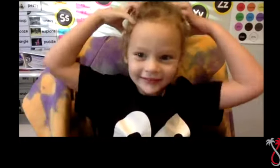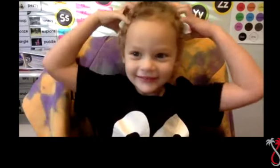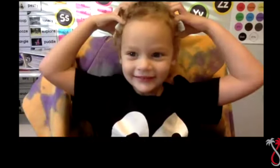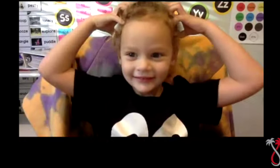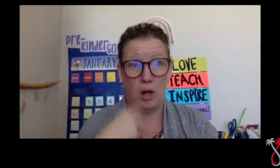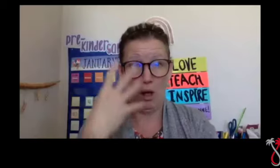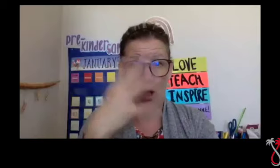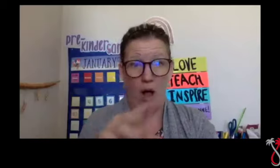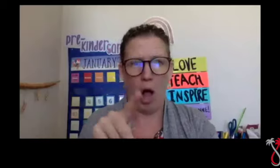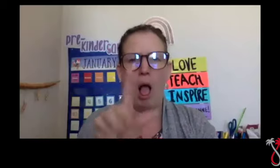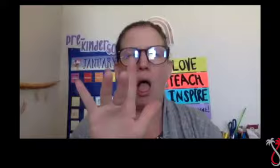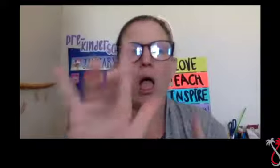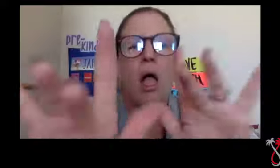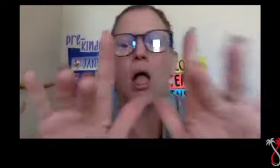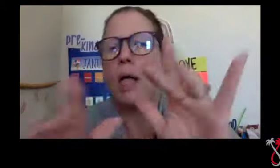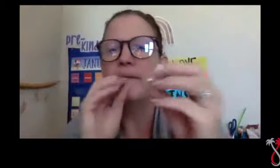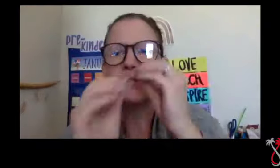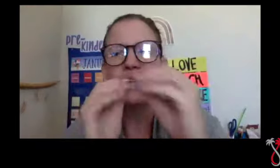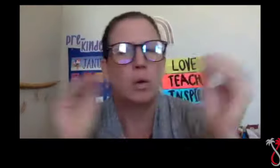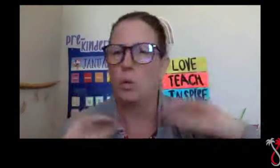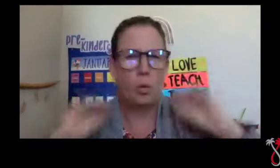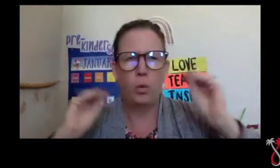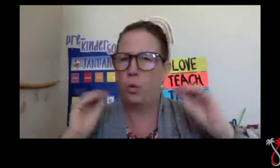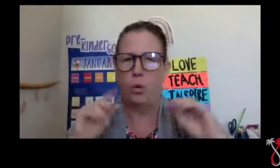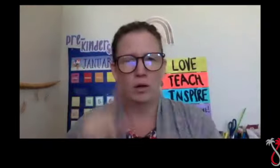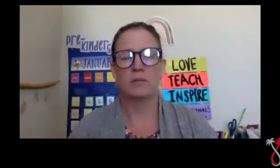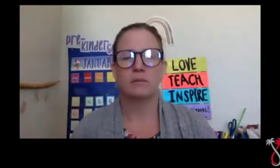Cubs, when I spotlight you, you're touching your screen and fixing it. Don't do that.